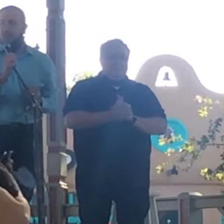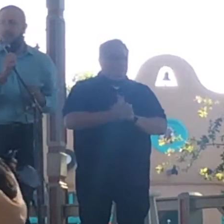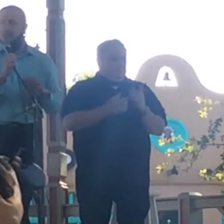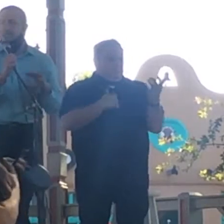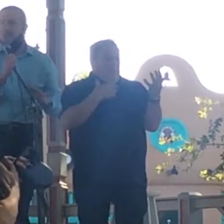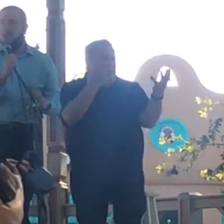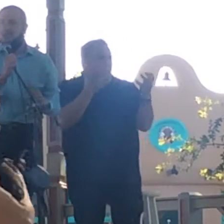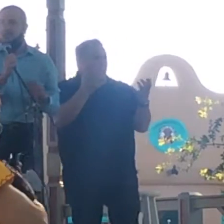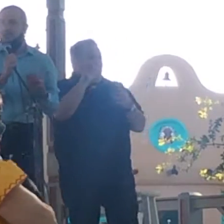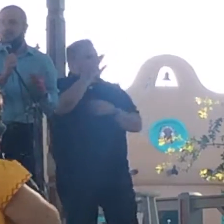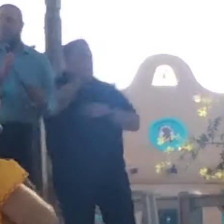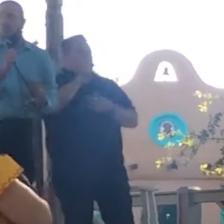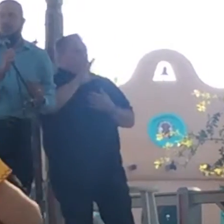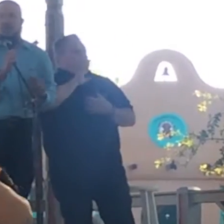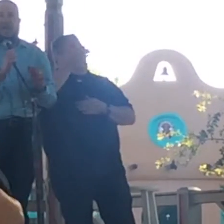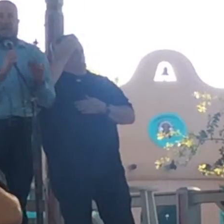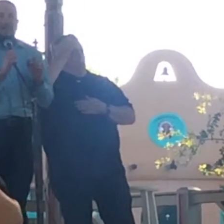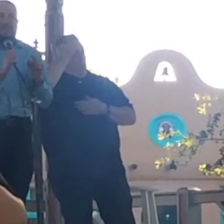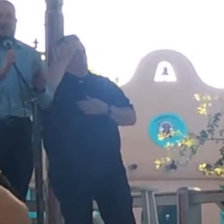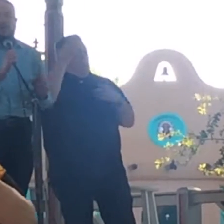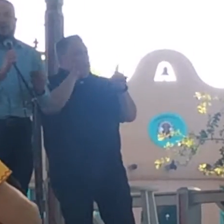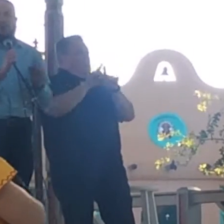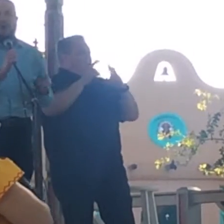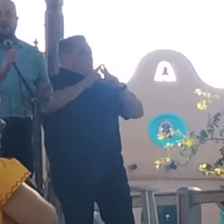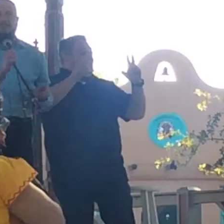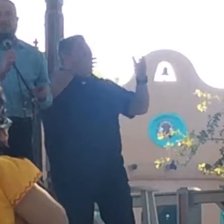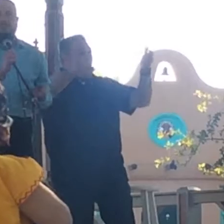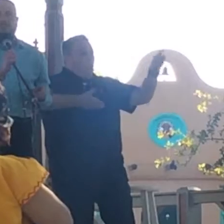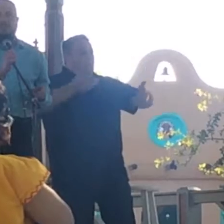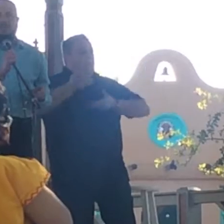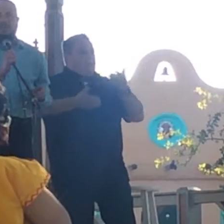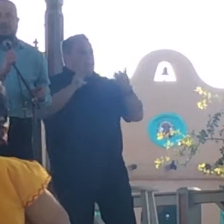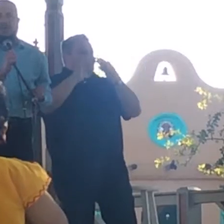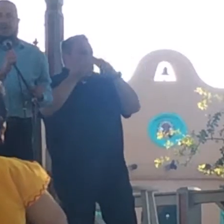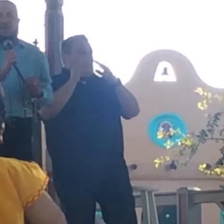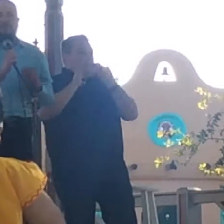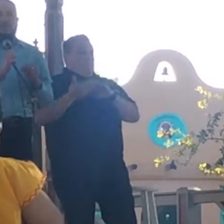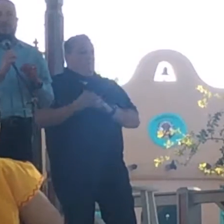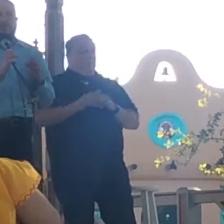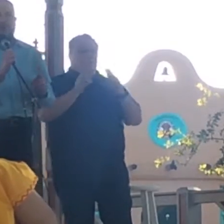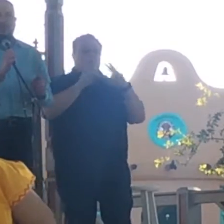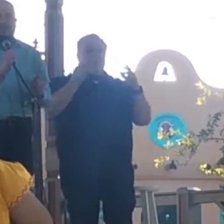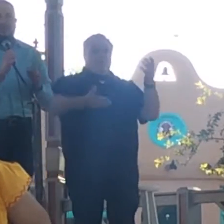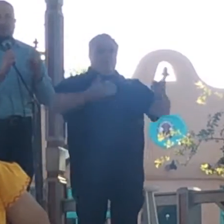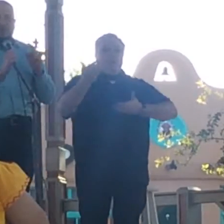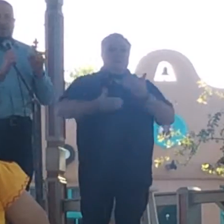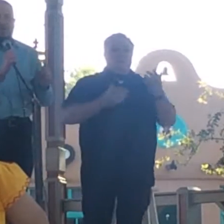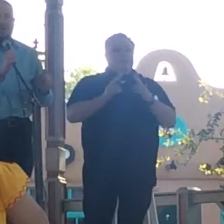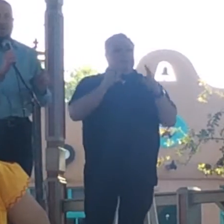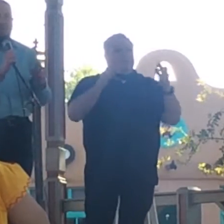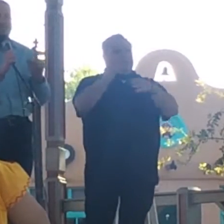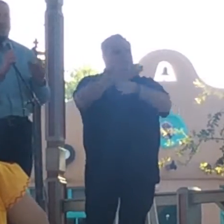I want Las Vegas to be known as a very welcoming community, a very welcoming and a